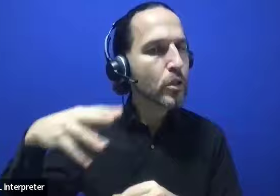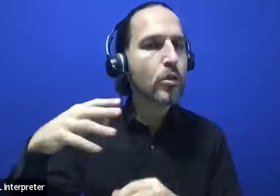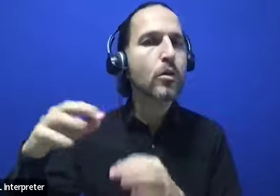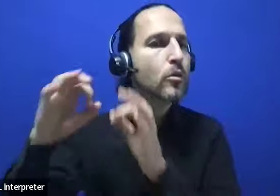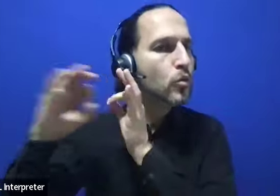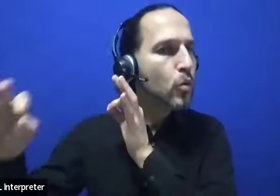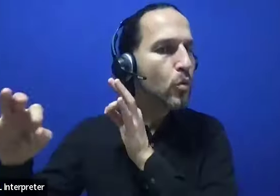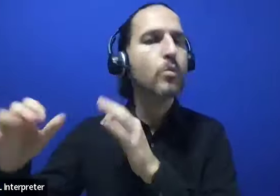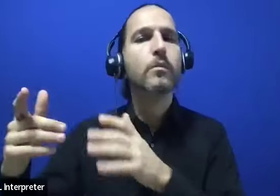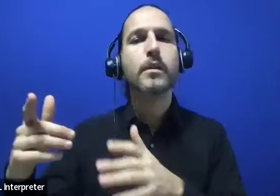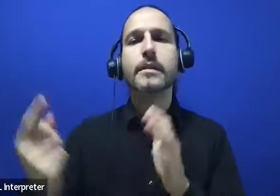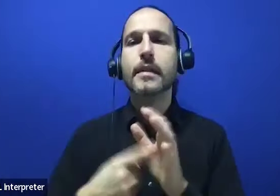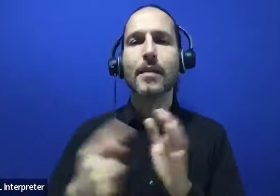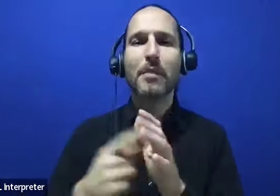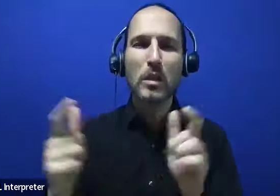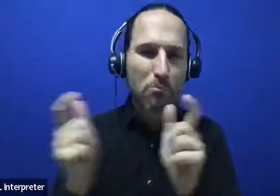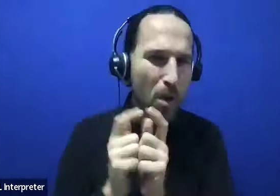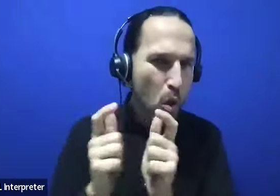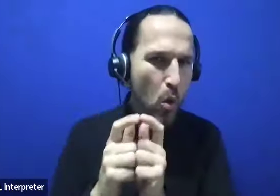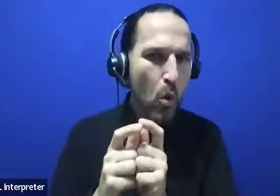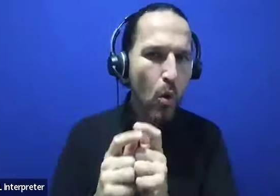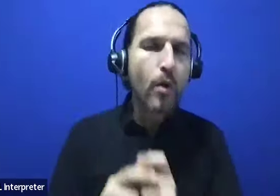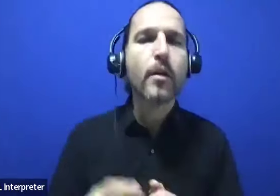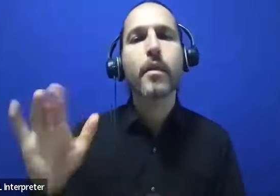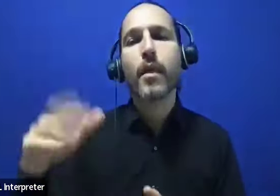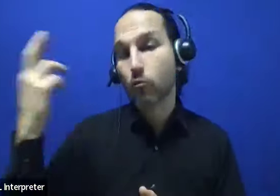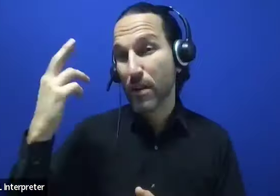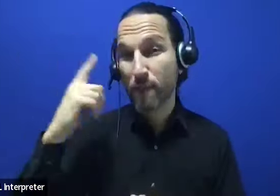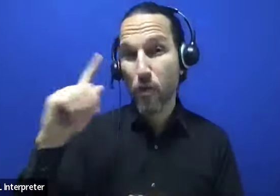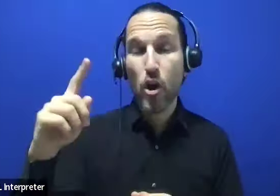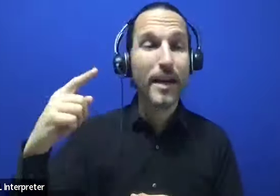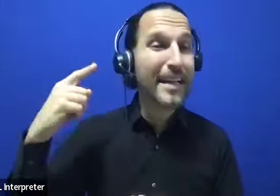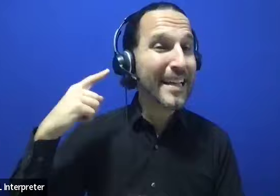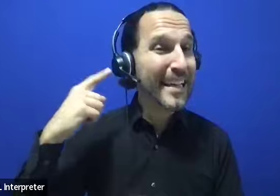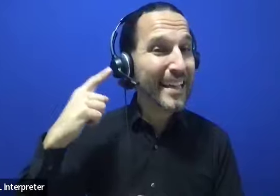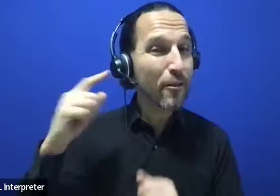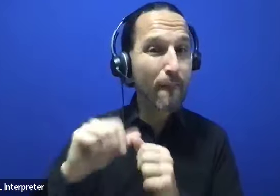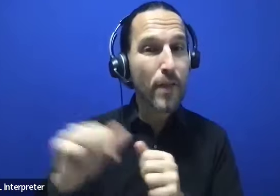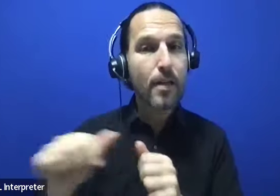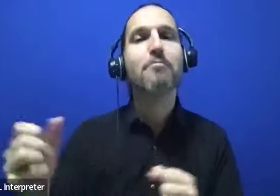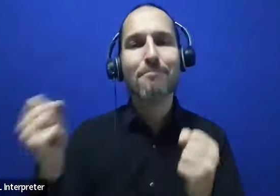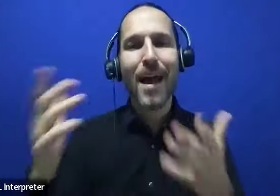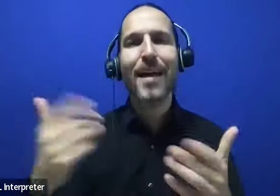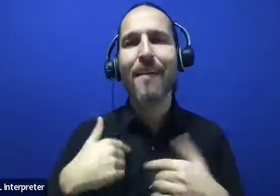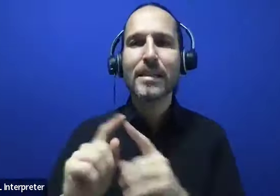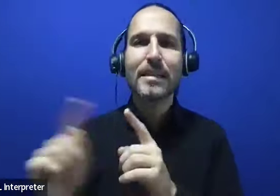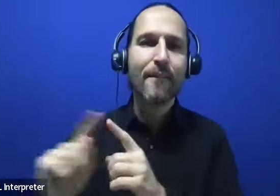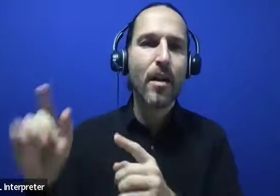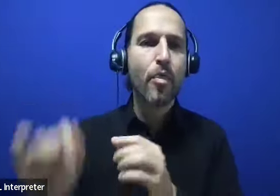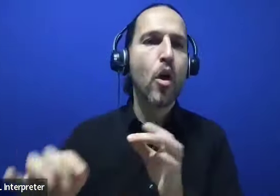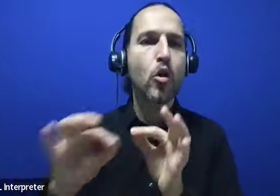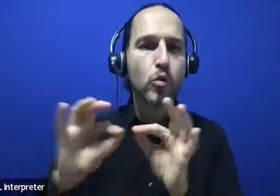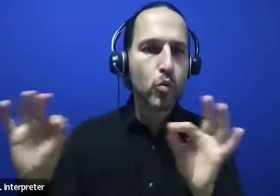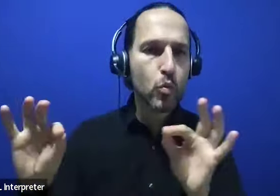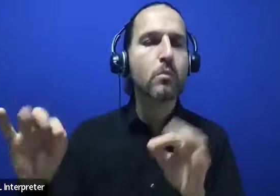very effectively, and sometimes they're very small. It's one of the reasons for the ear infections, and some of the kids go through many sets of tubes in their ears to